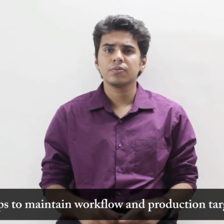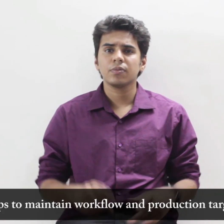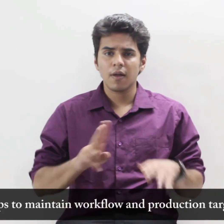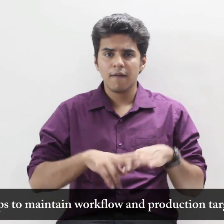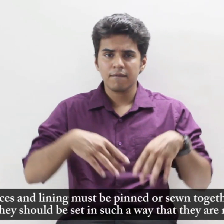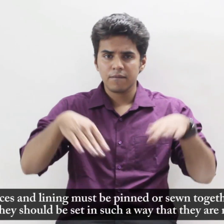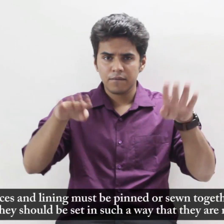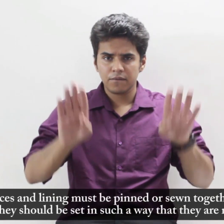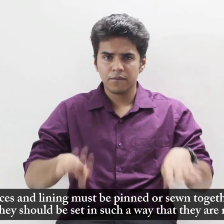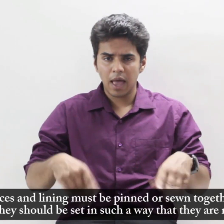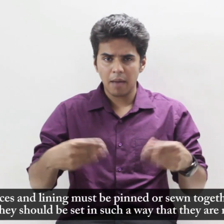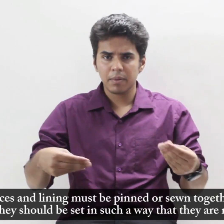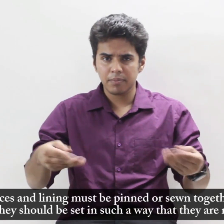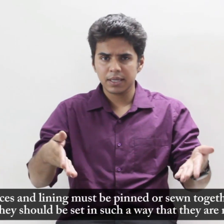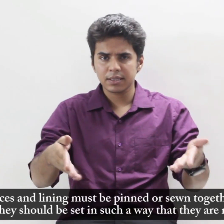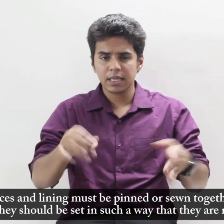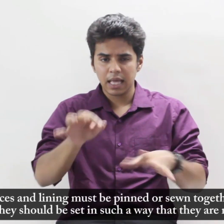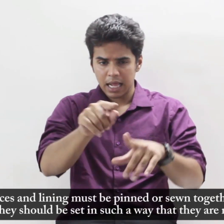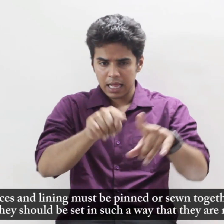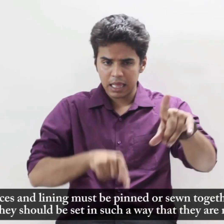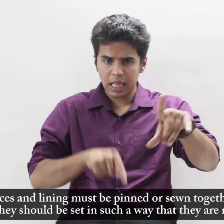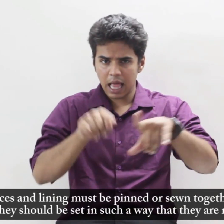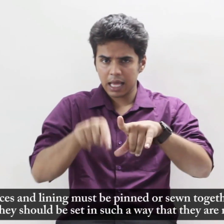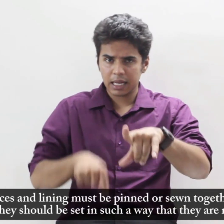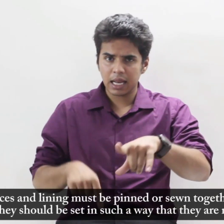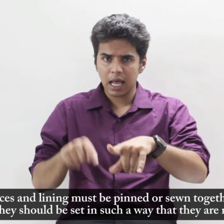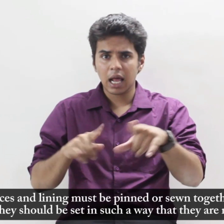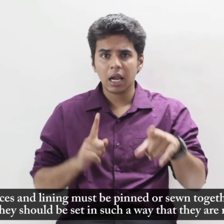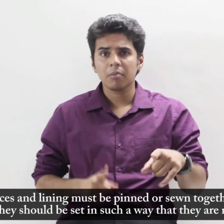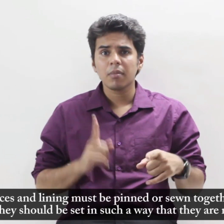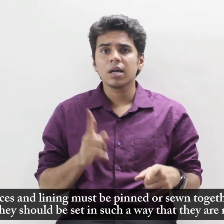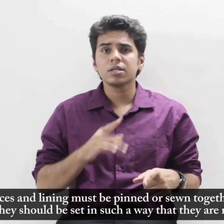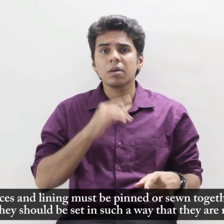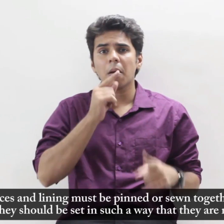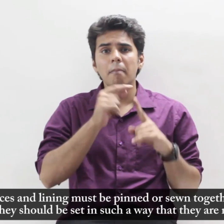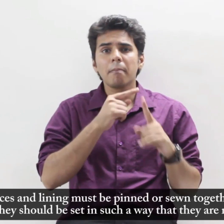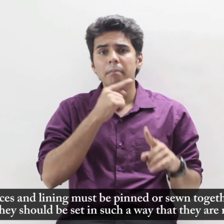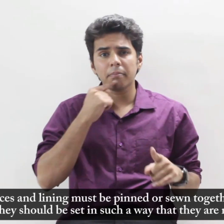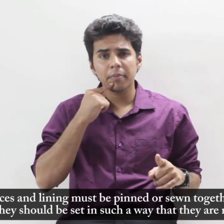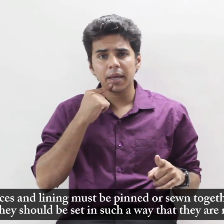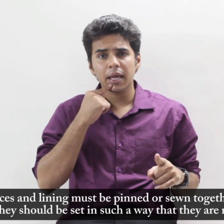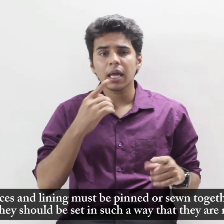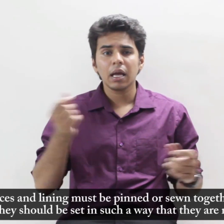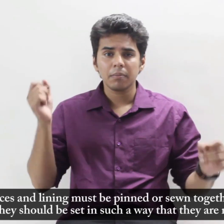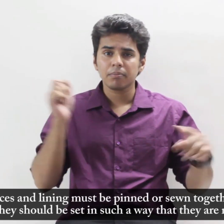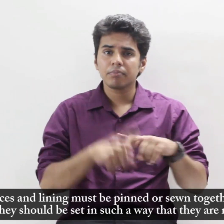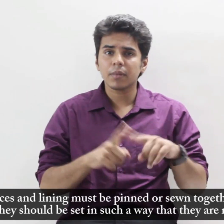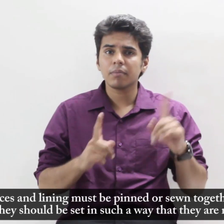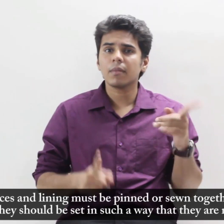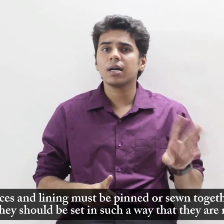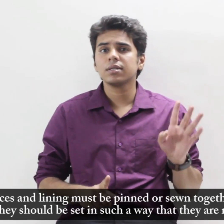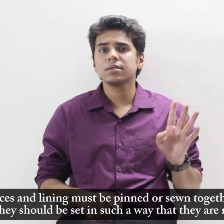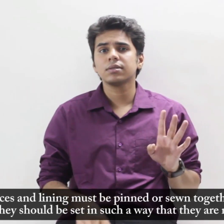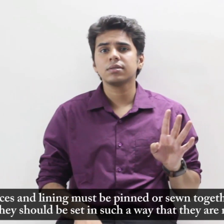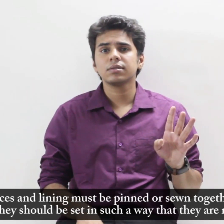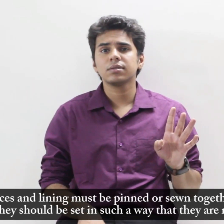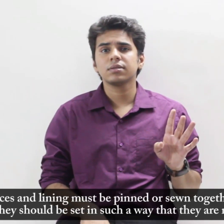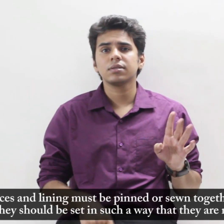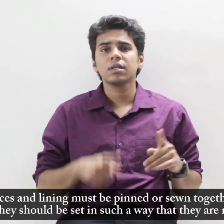fabrics, pieces and lining must be pinned or sewn together as per the requirement, and they should be set in such a